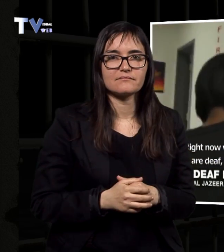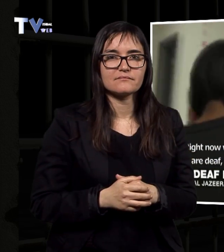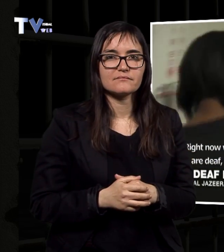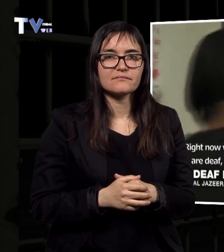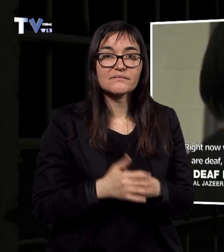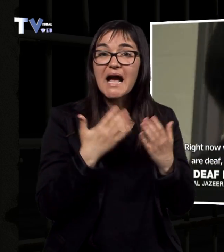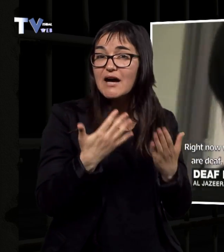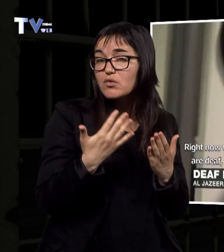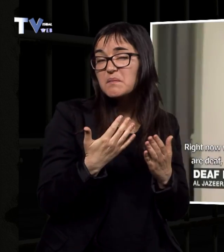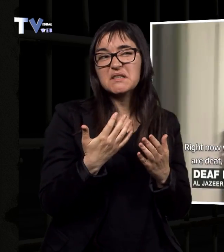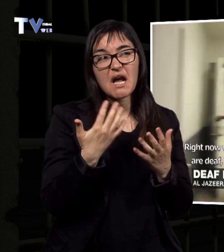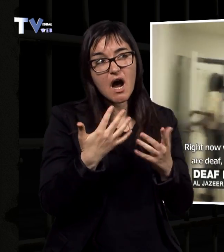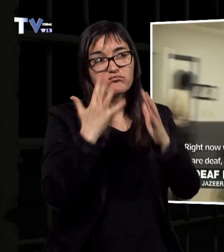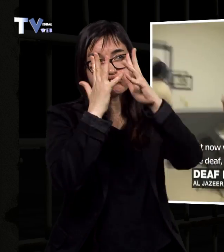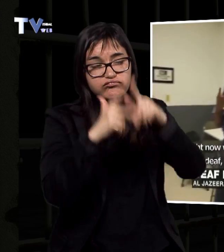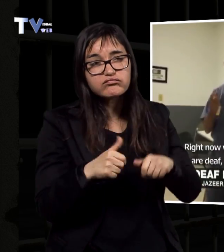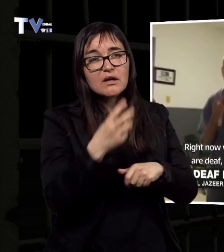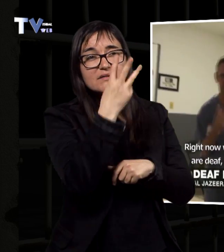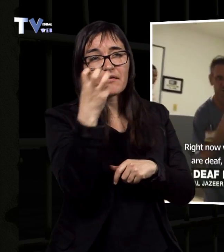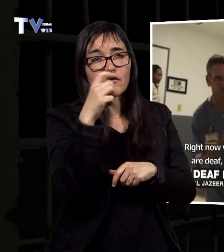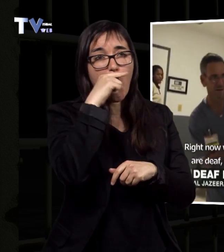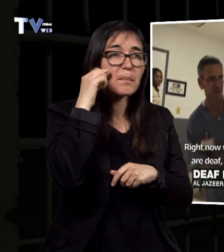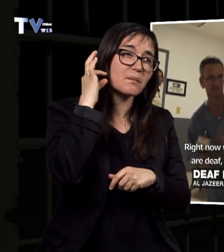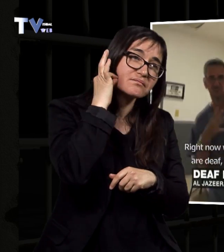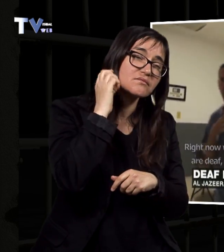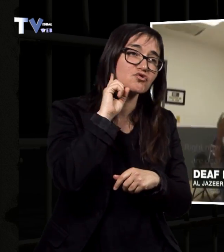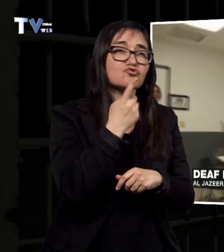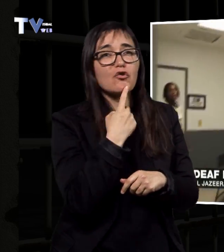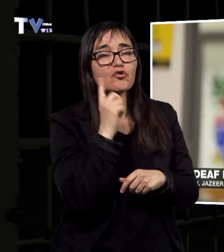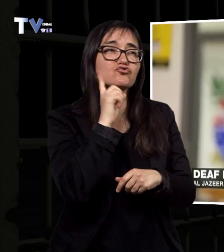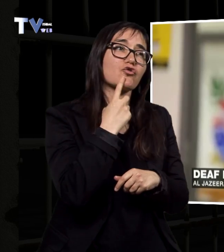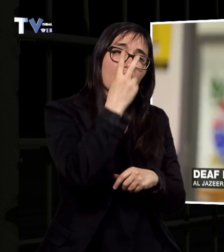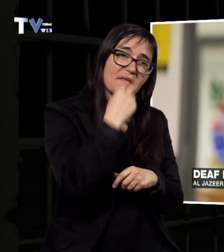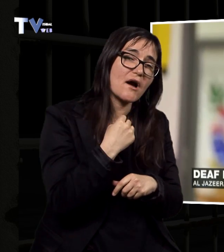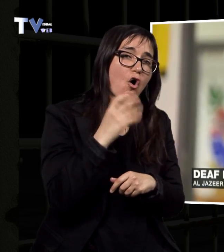and women who are deaf, deaf-blind, hard of hearing in our database.